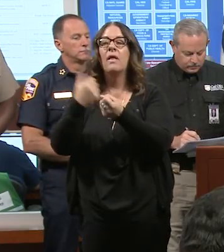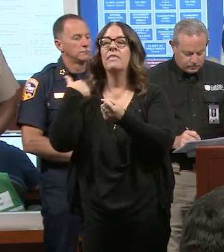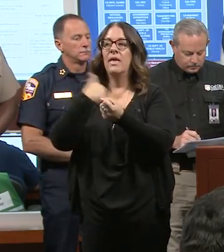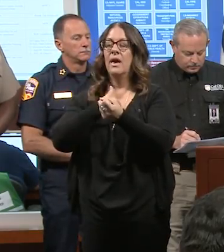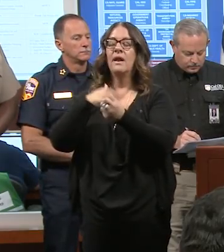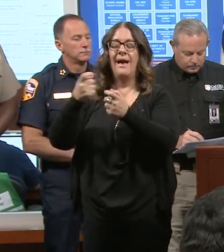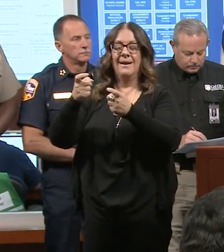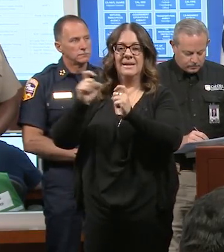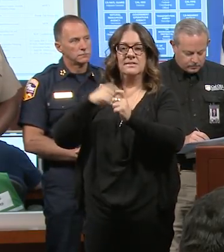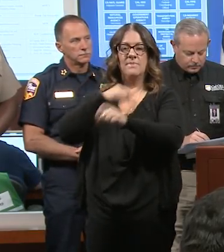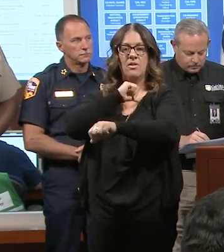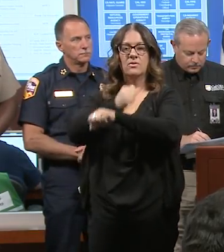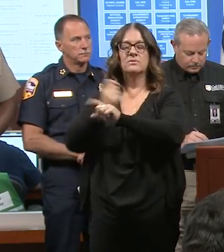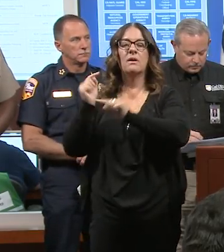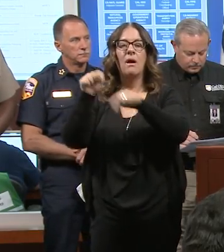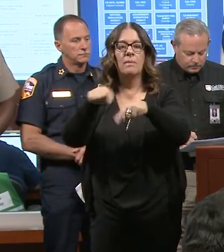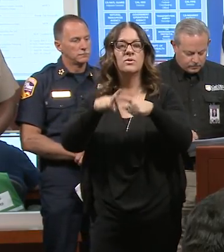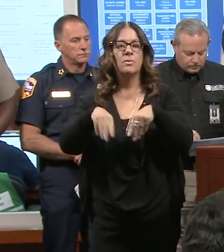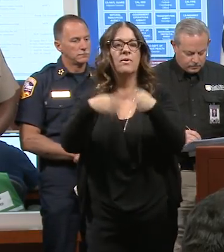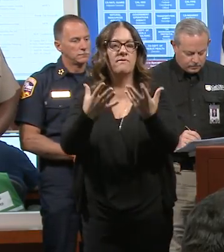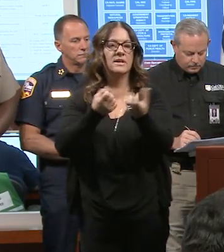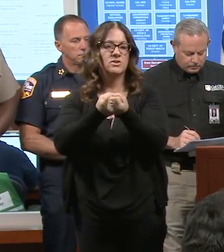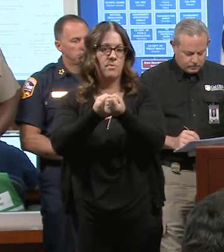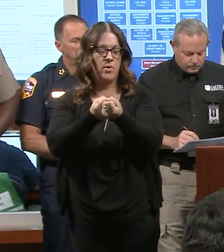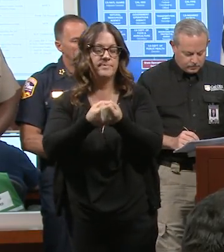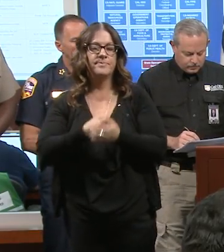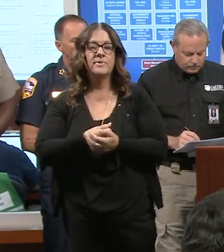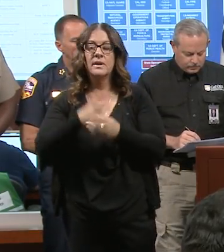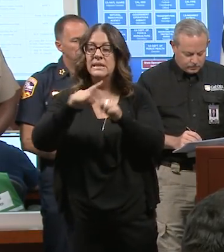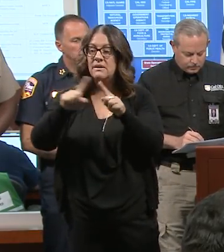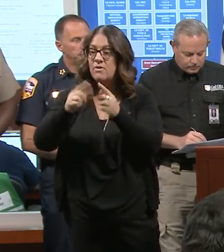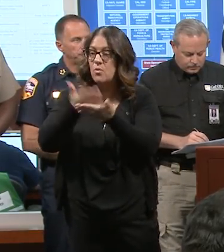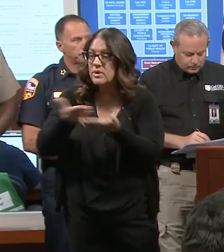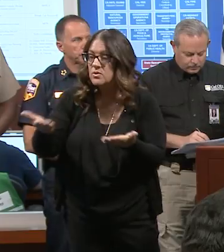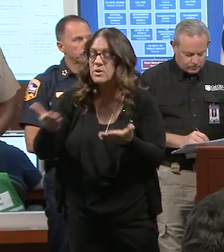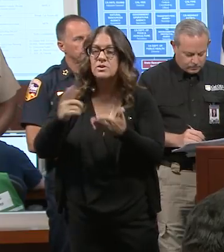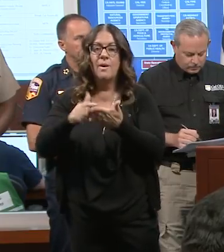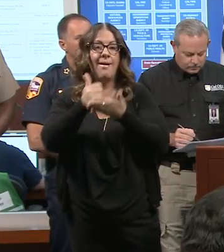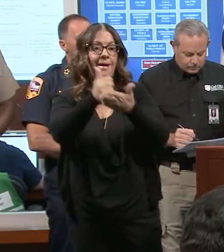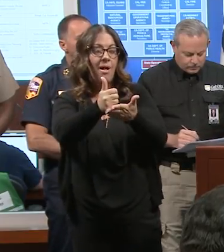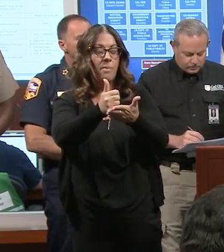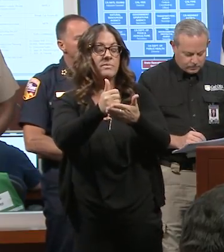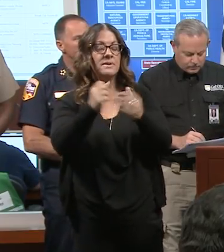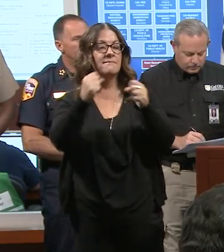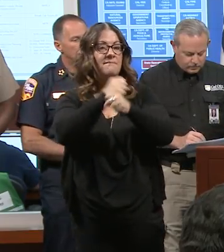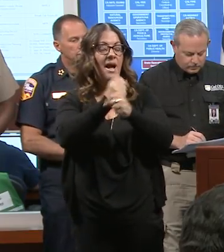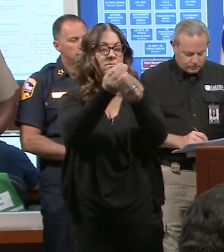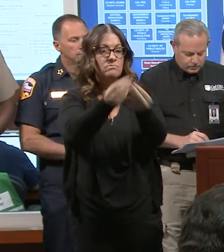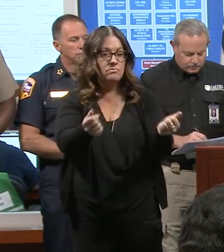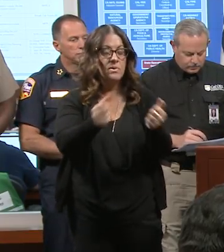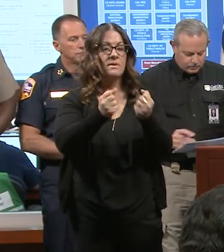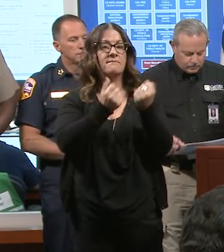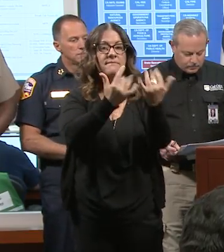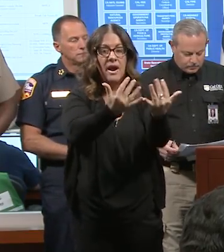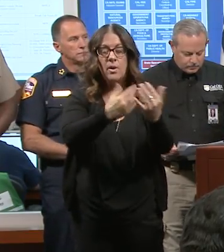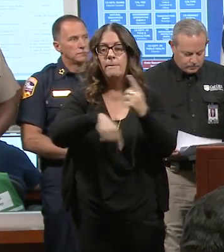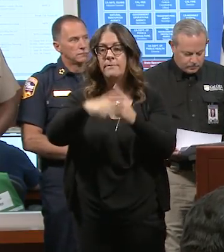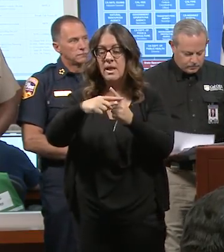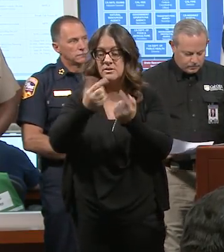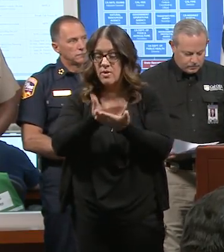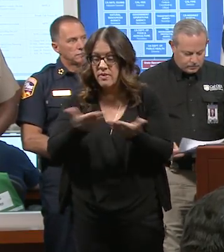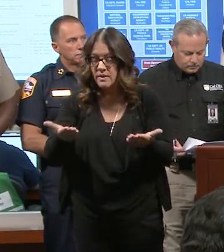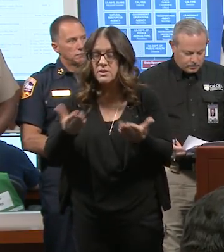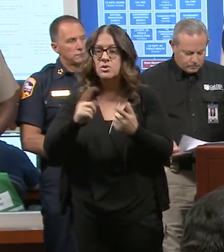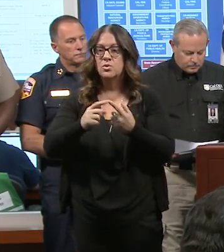you heard from previous speakers to this point, it includes resources to help fight the fire. In addition to that, we are providing resources to